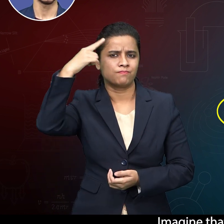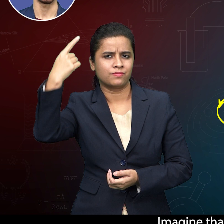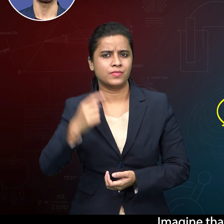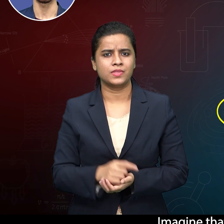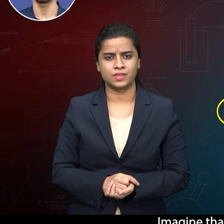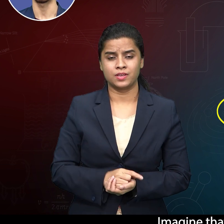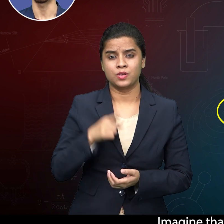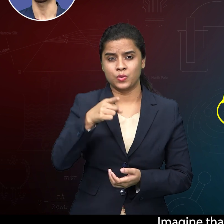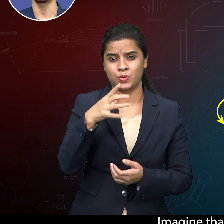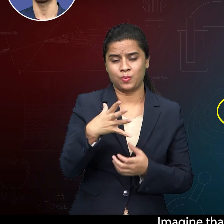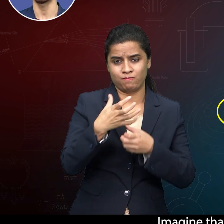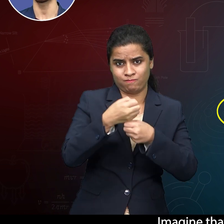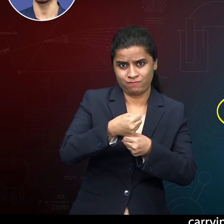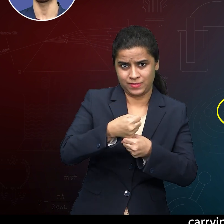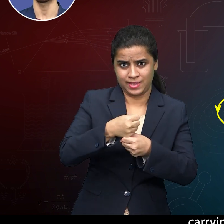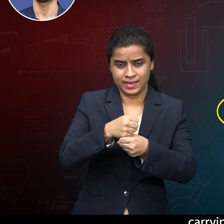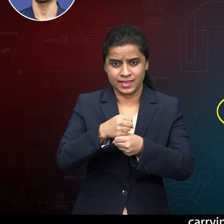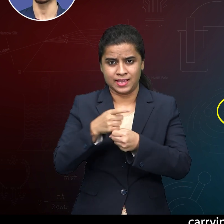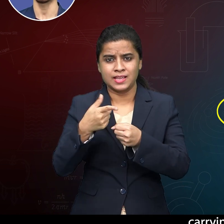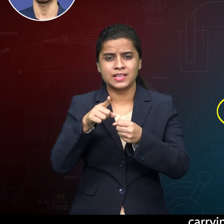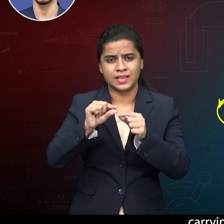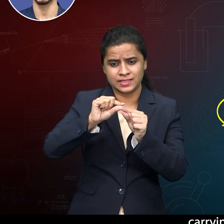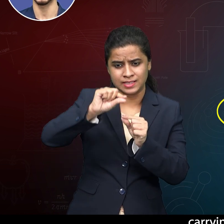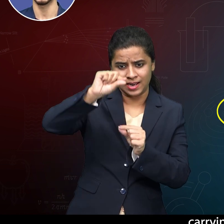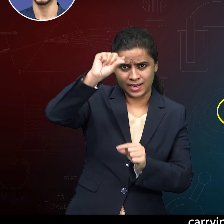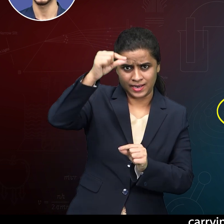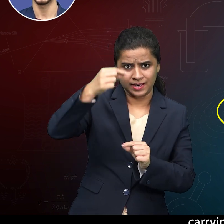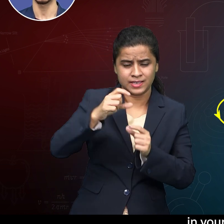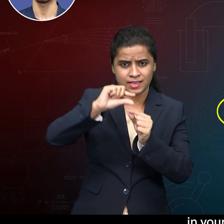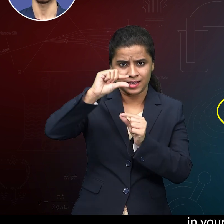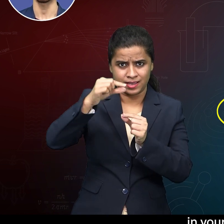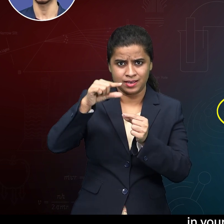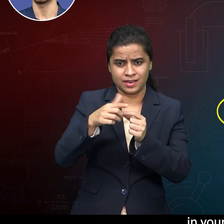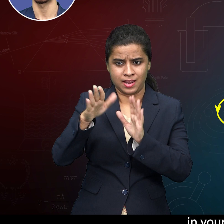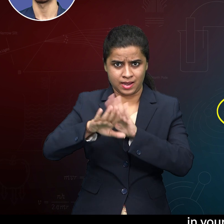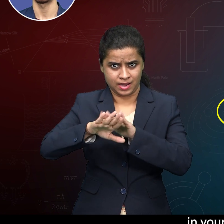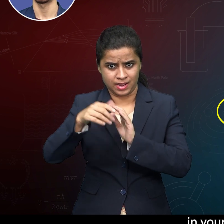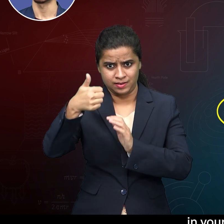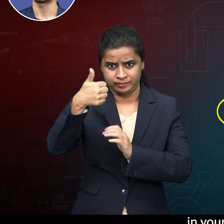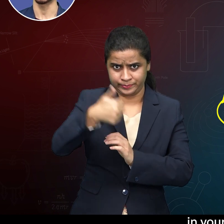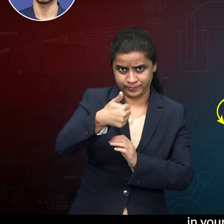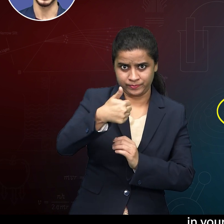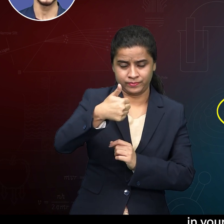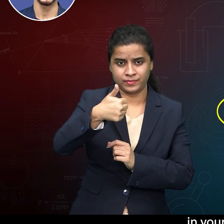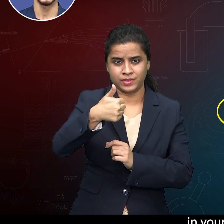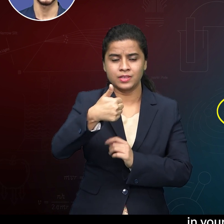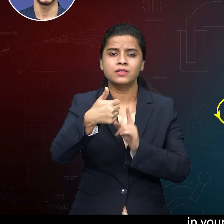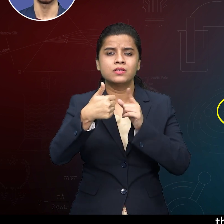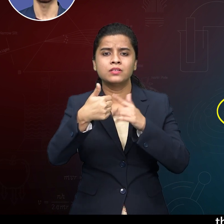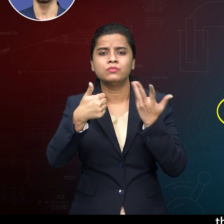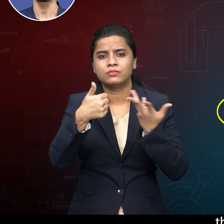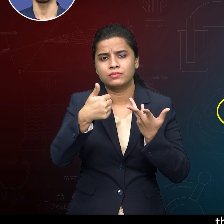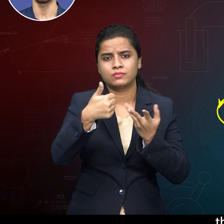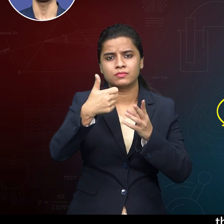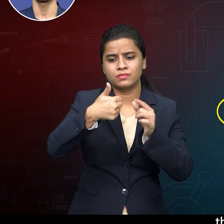Imagine that you are holding a current carrying straight conductor in your right hand such that